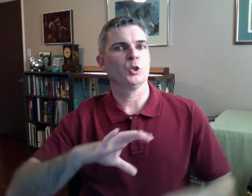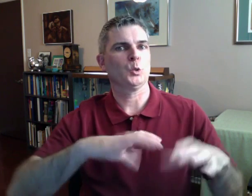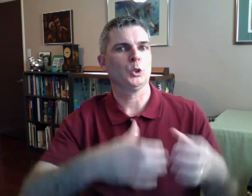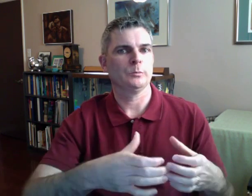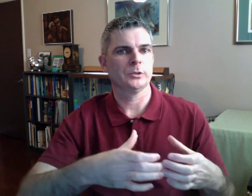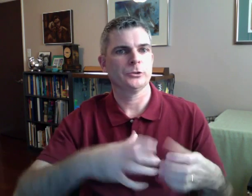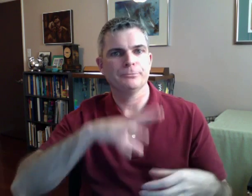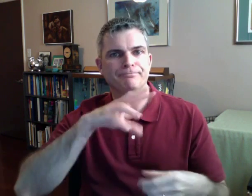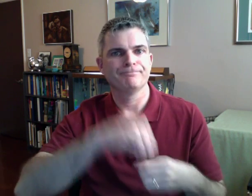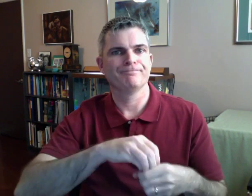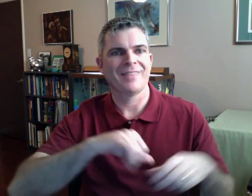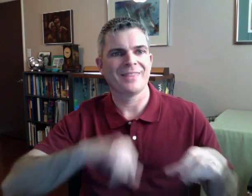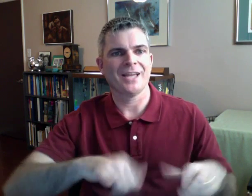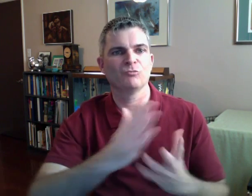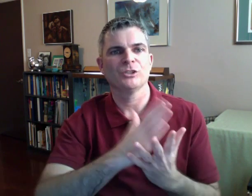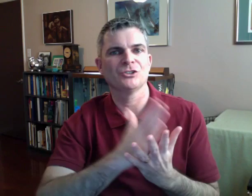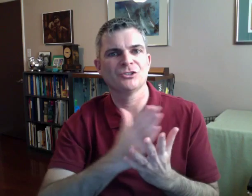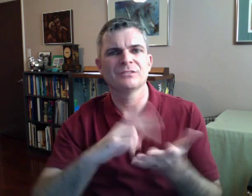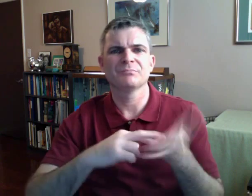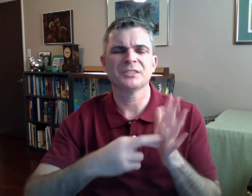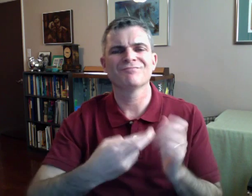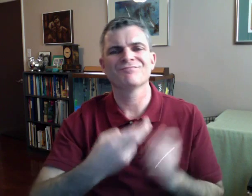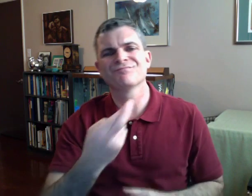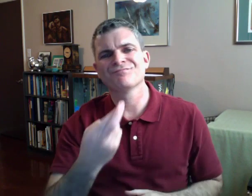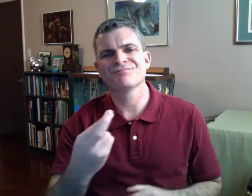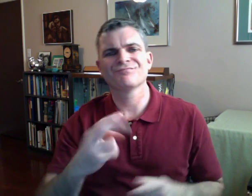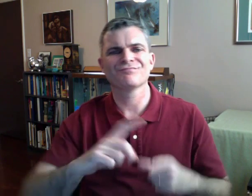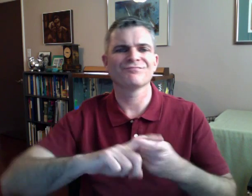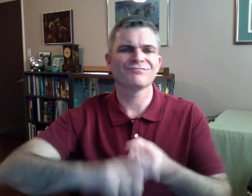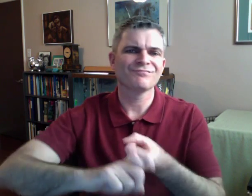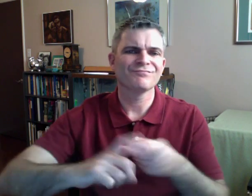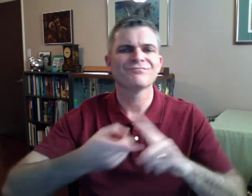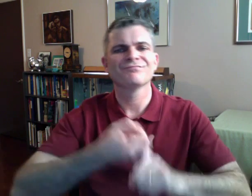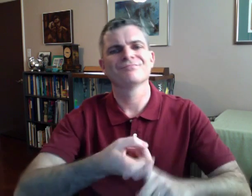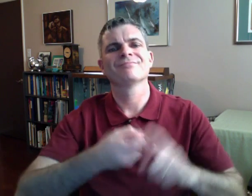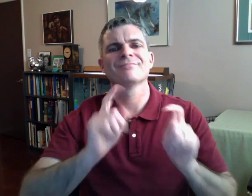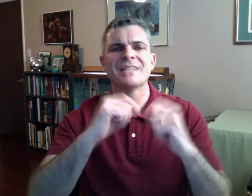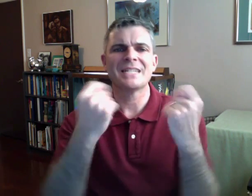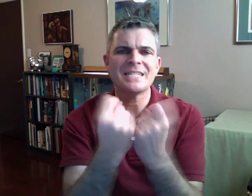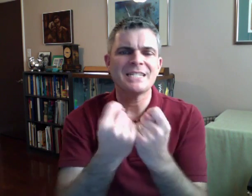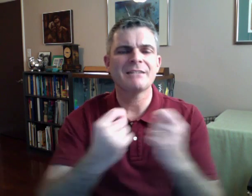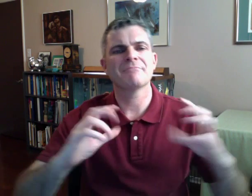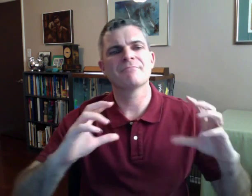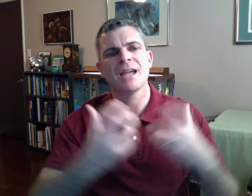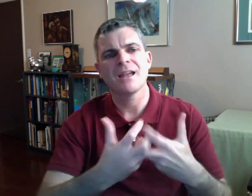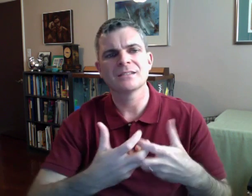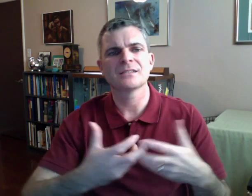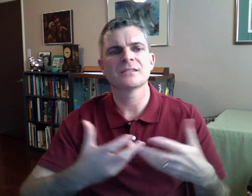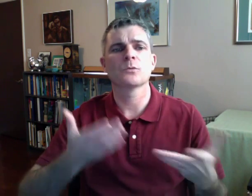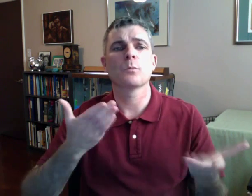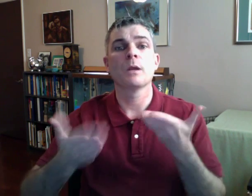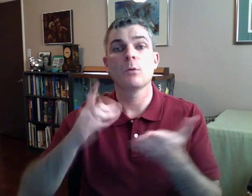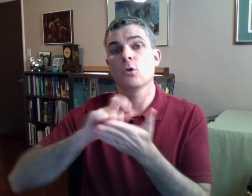Some separate buddies, teammates, chats, emails, blogs, and letters to friends are considered